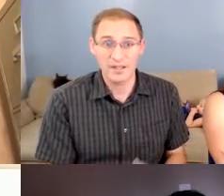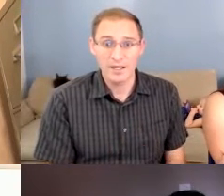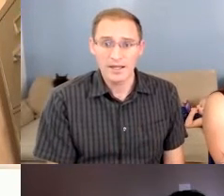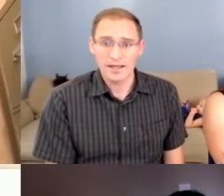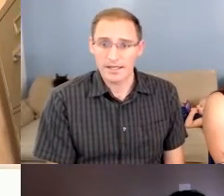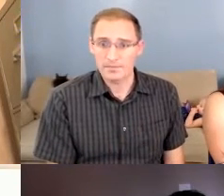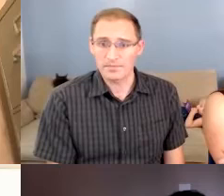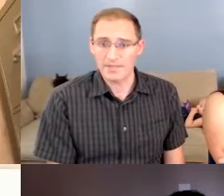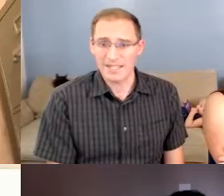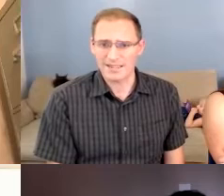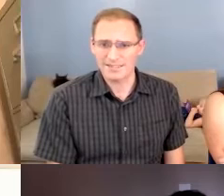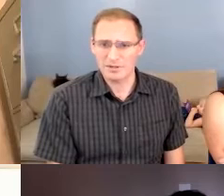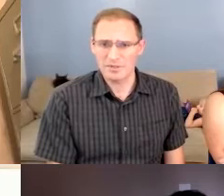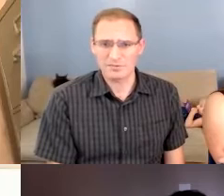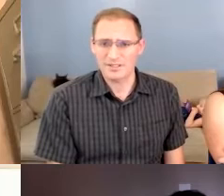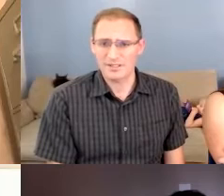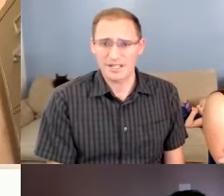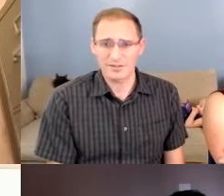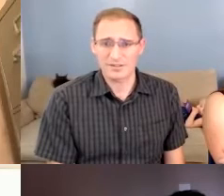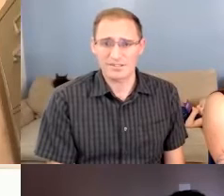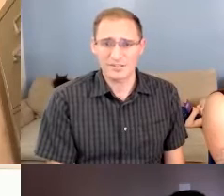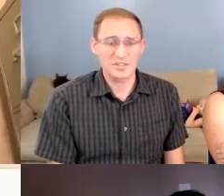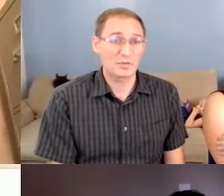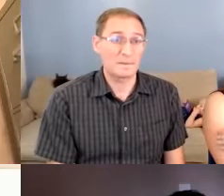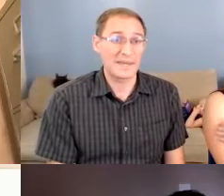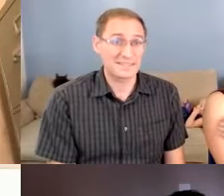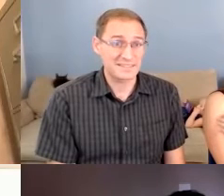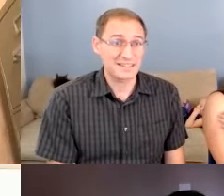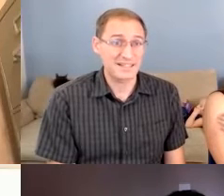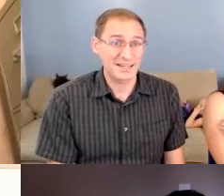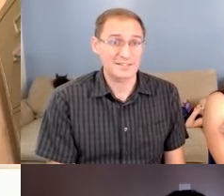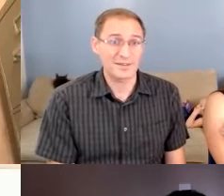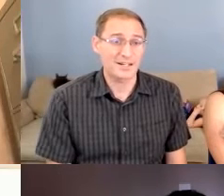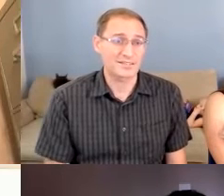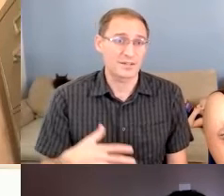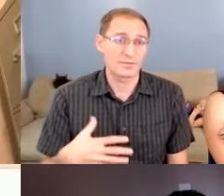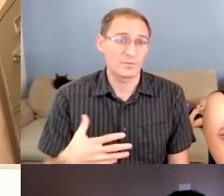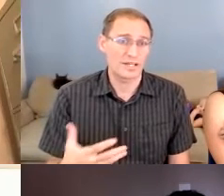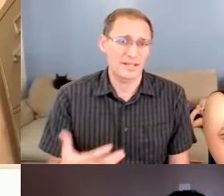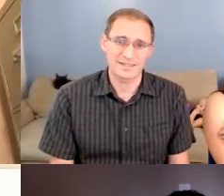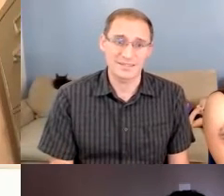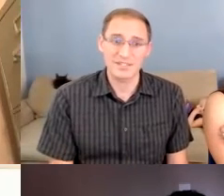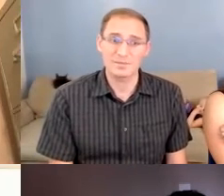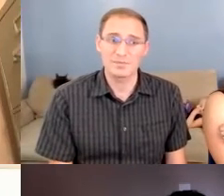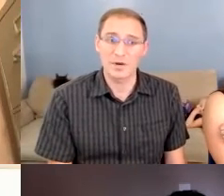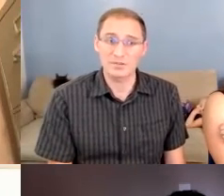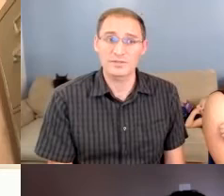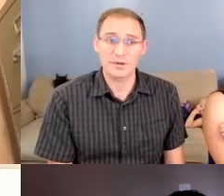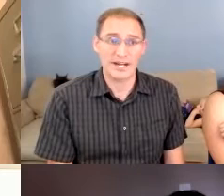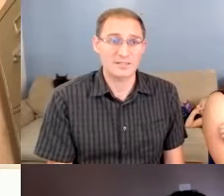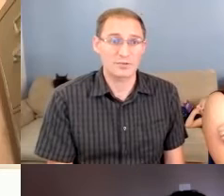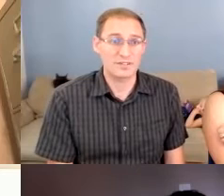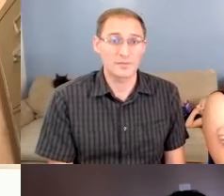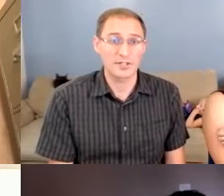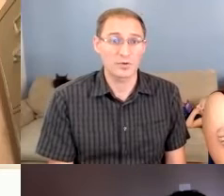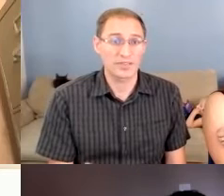others. But yeah, that's why we just wanted to cover just some of the more basic classifiers, and it seems like most of you are